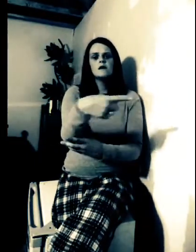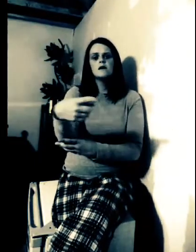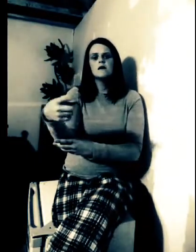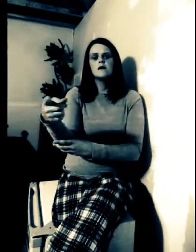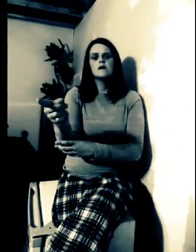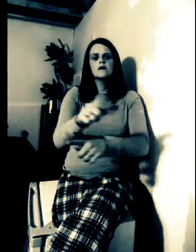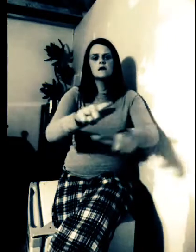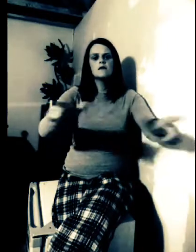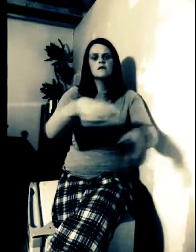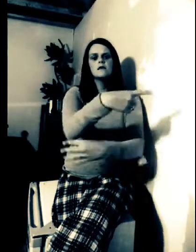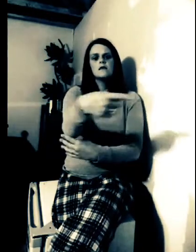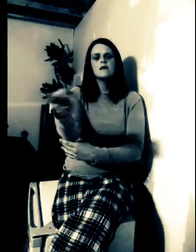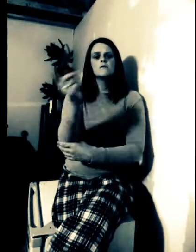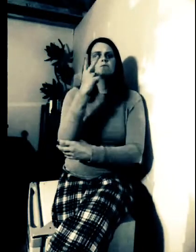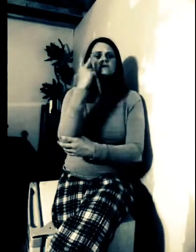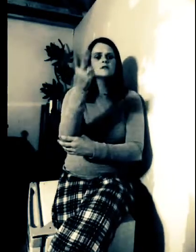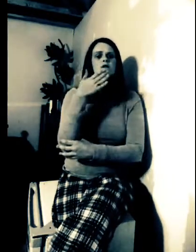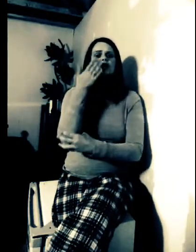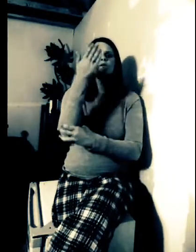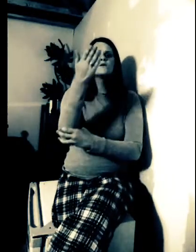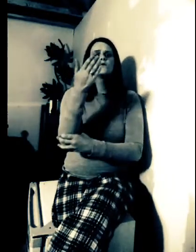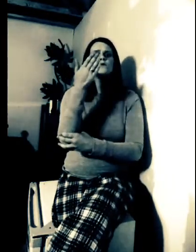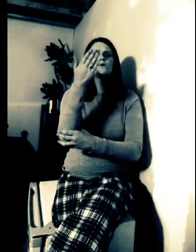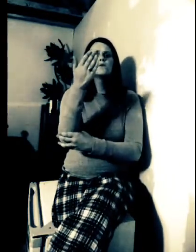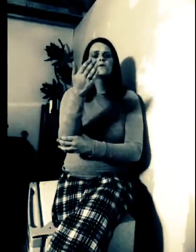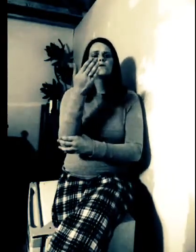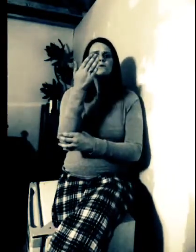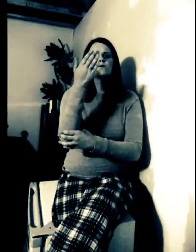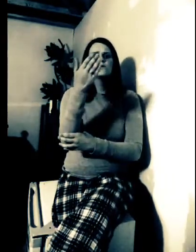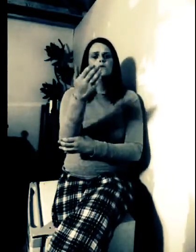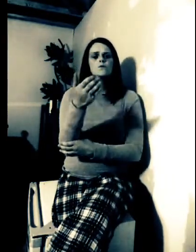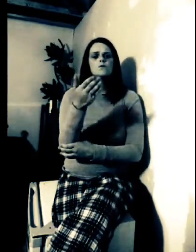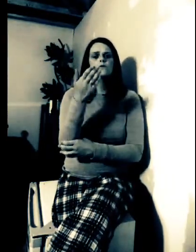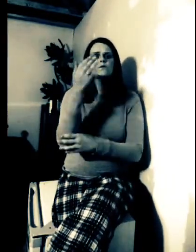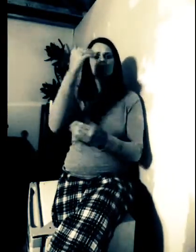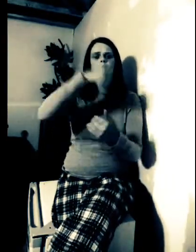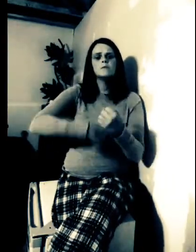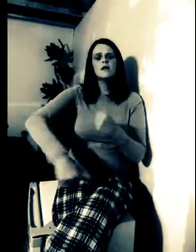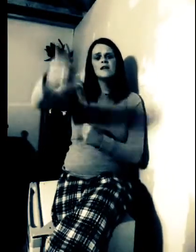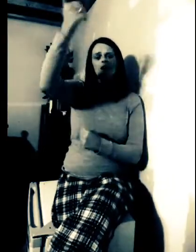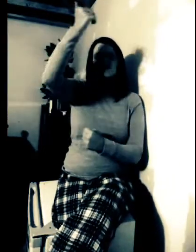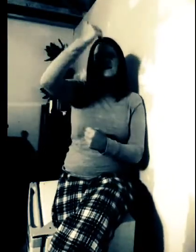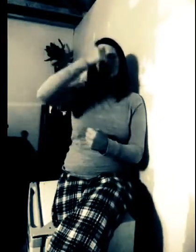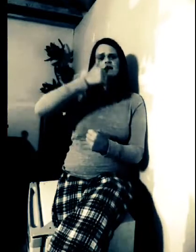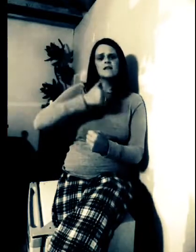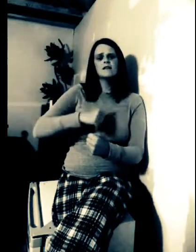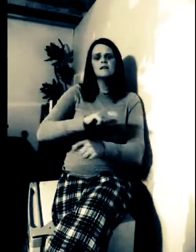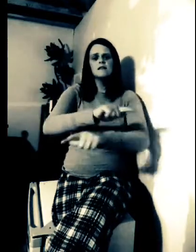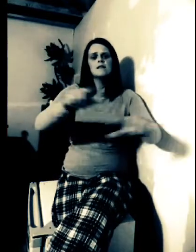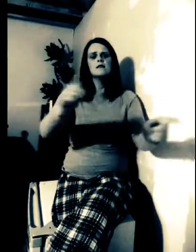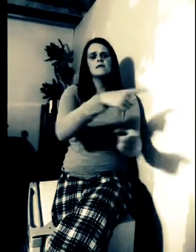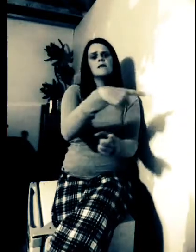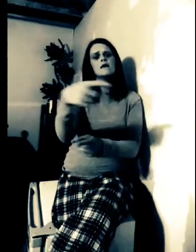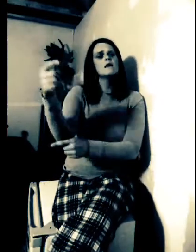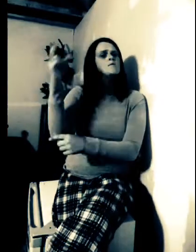In them see you In me Let them